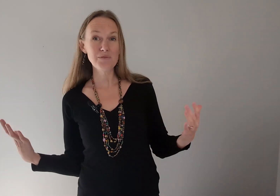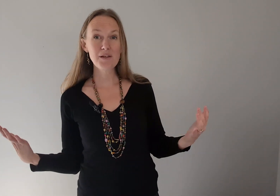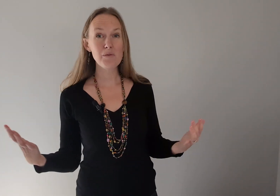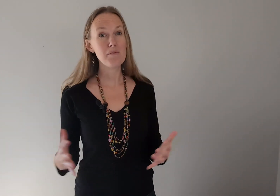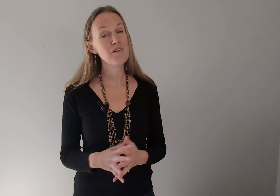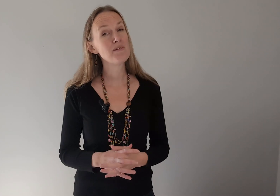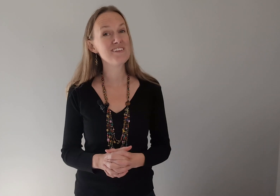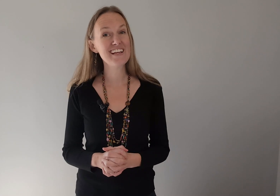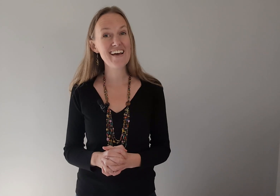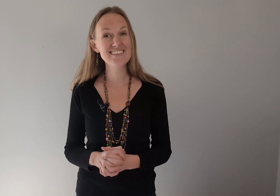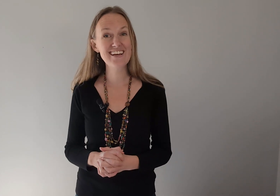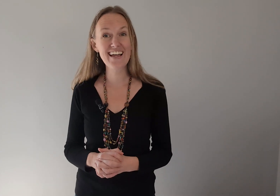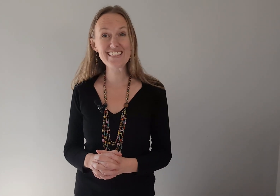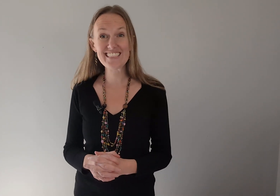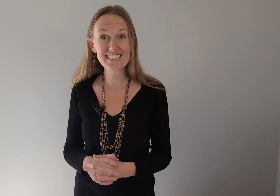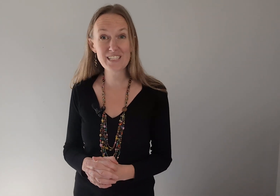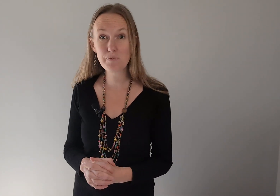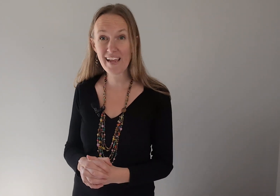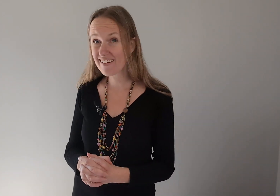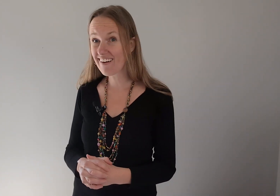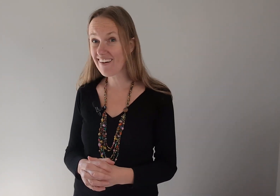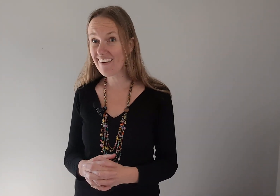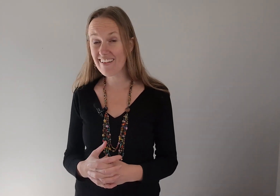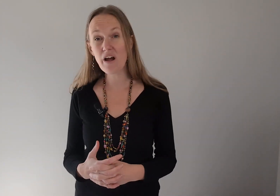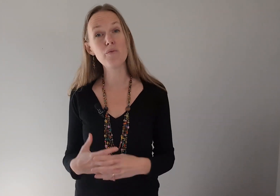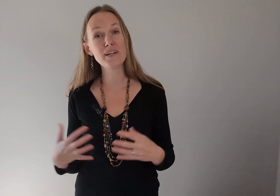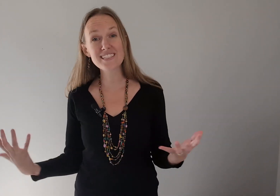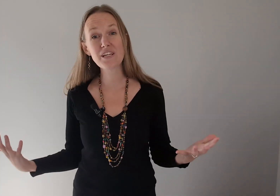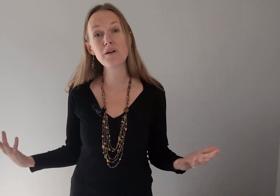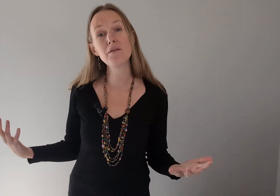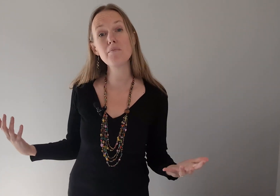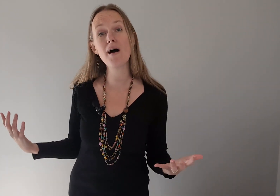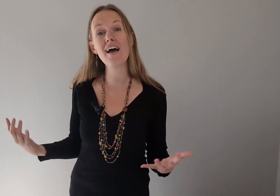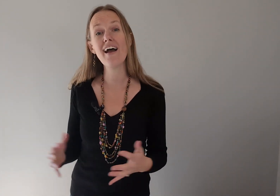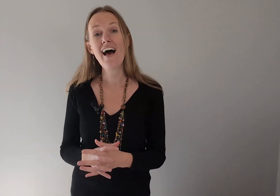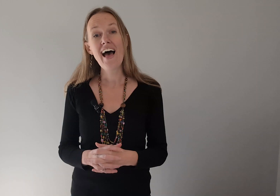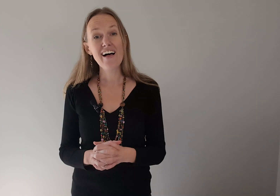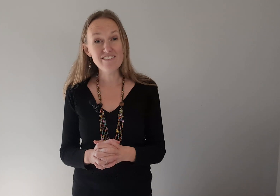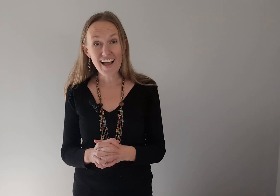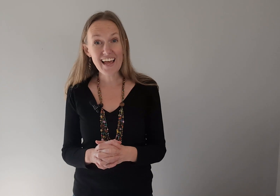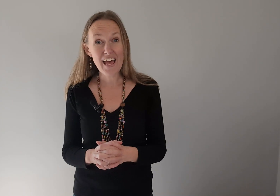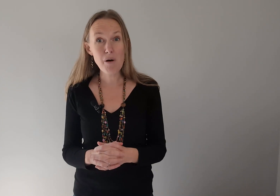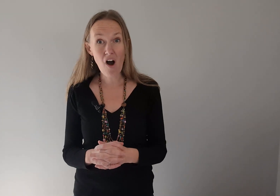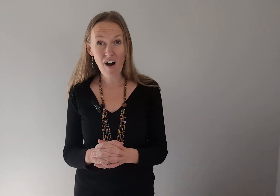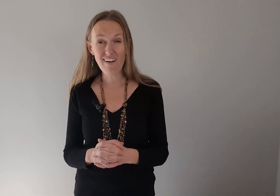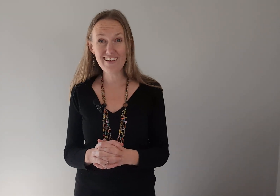week, we've been learning how to sign Jesus Paid It All, originally written by Elvina M in